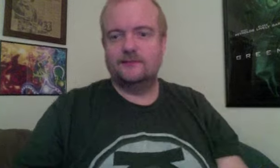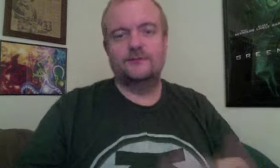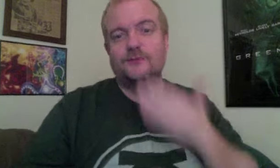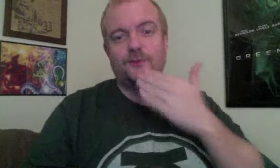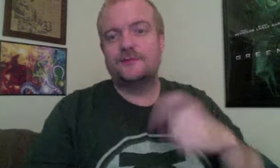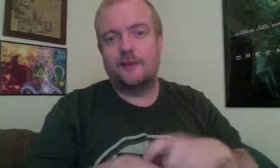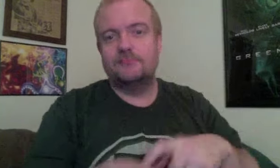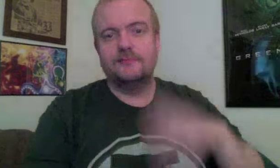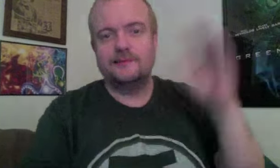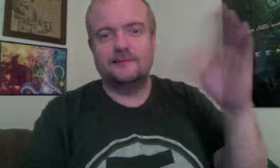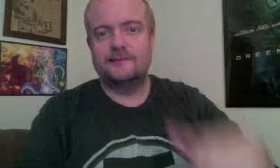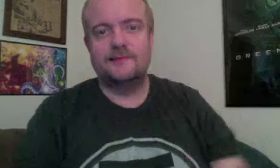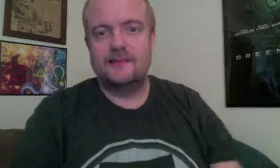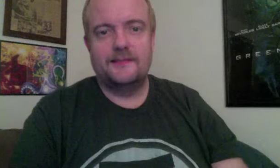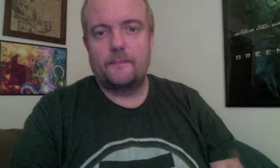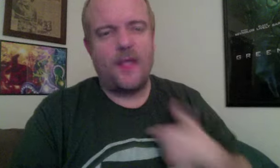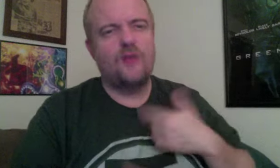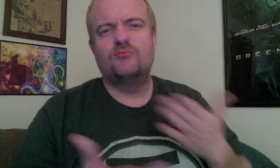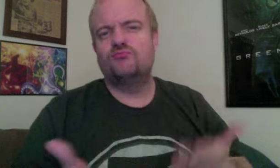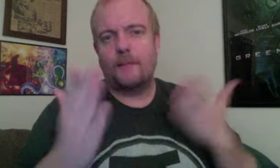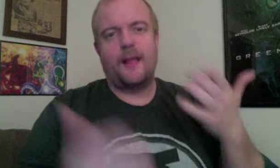now. You ordered your gold and silver justice coins for